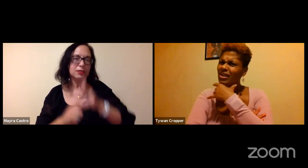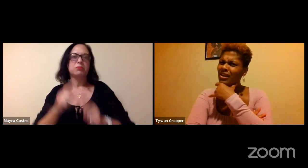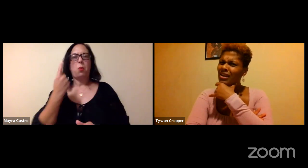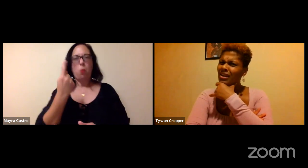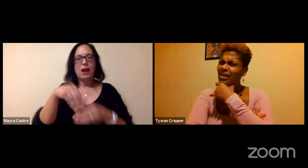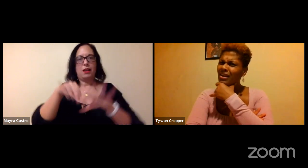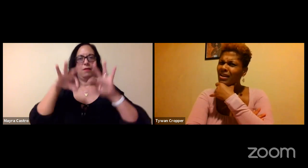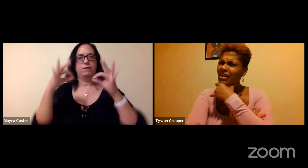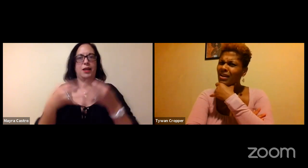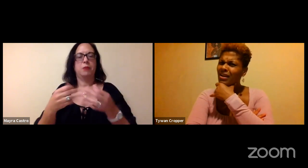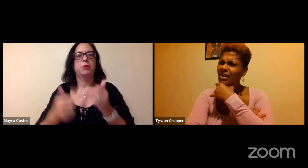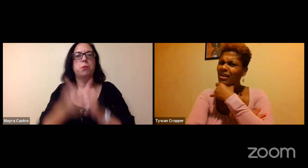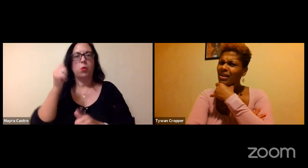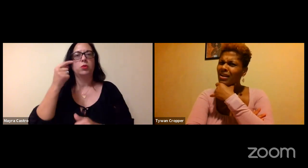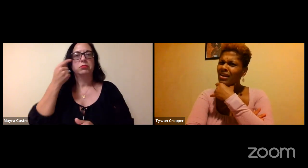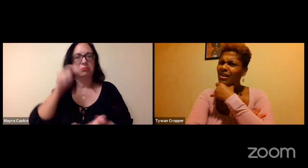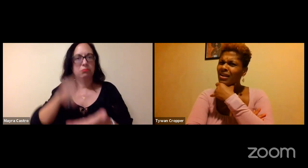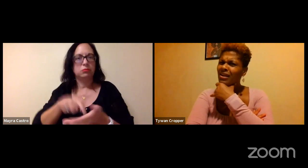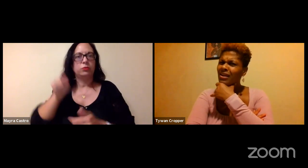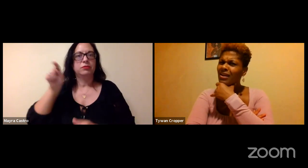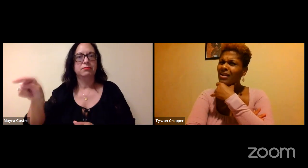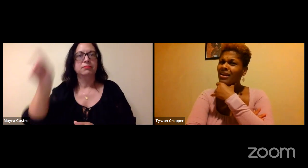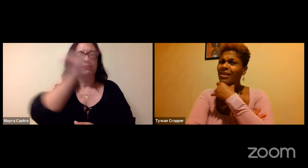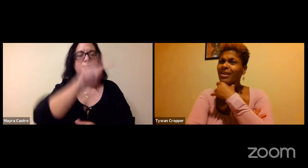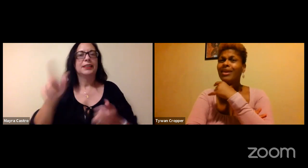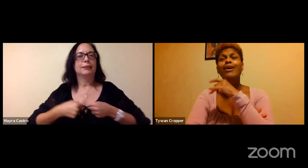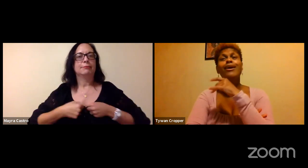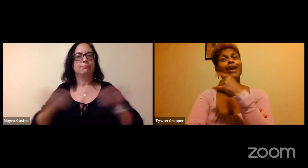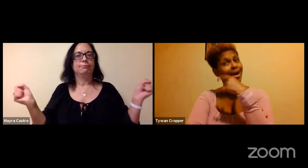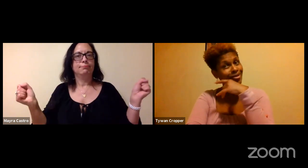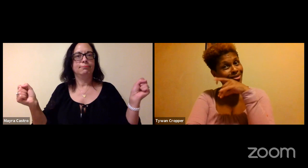illness. Interesting.